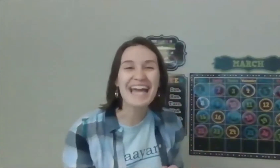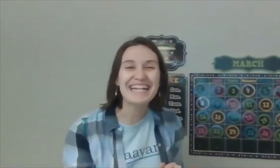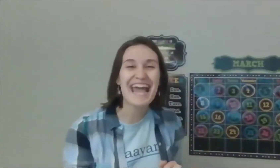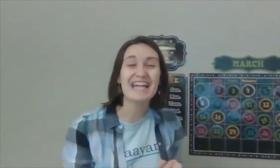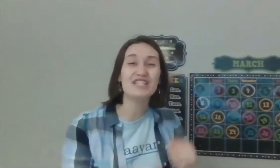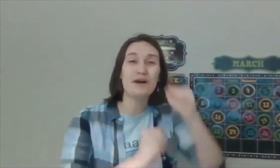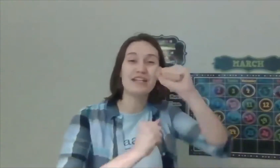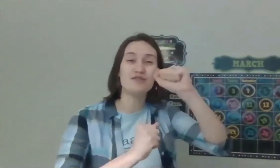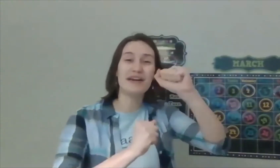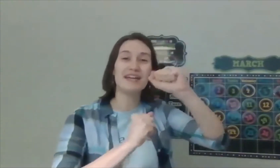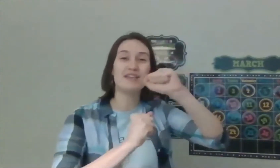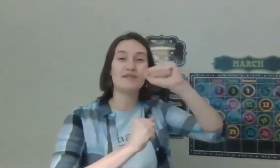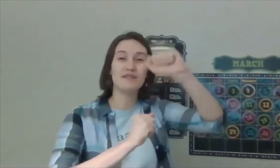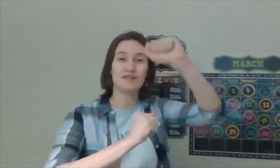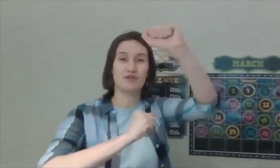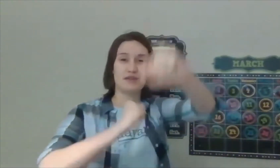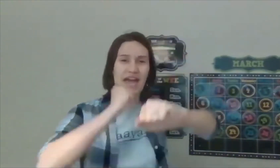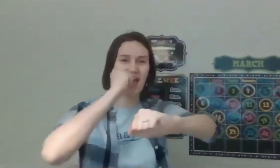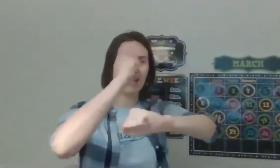Friday. Do you want to do it? Today is Friday.